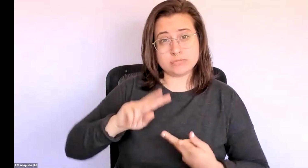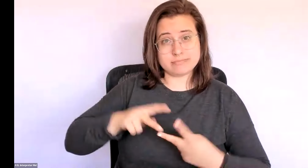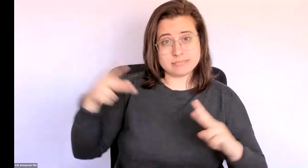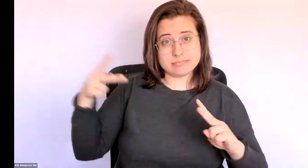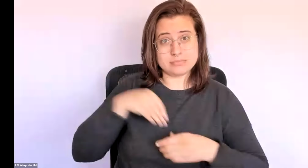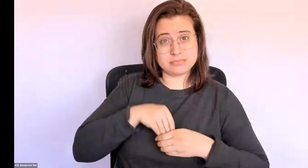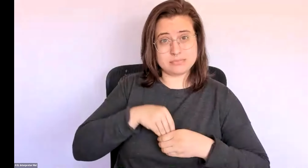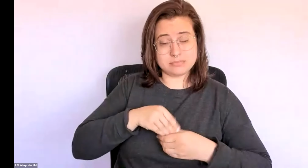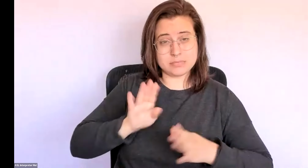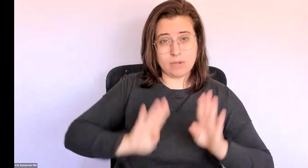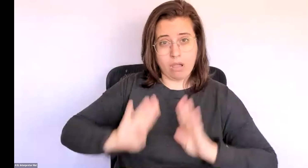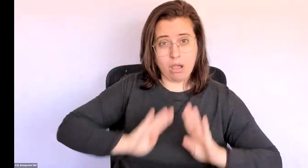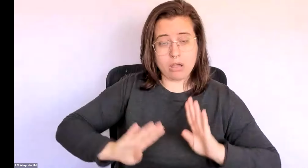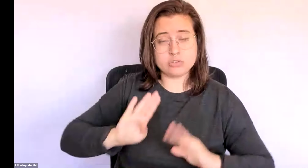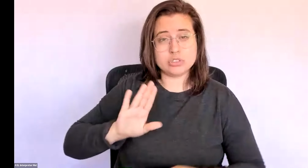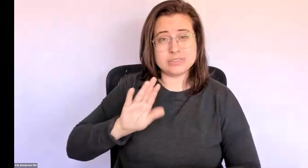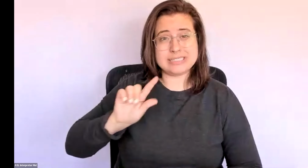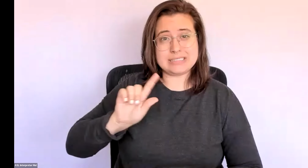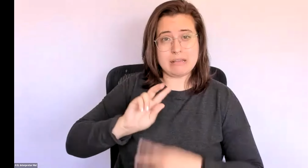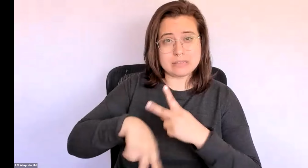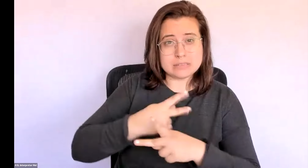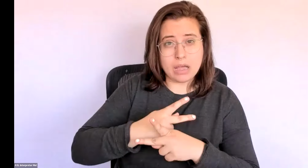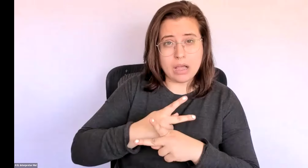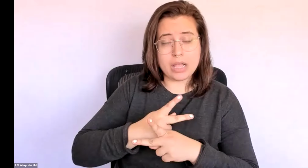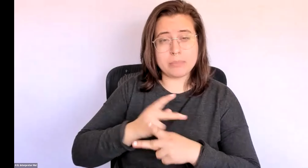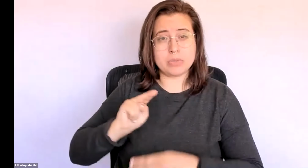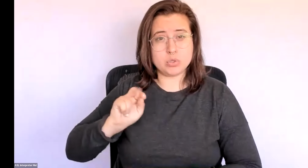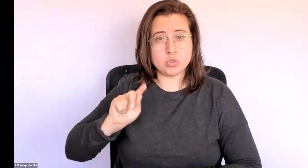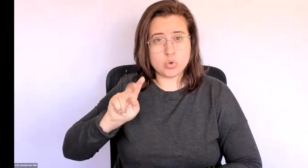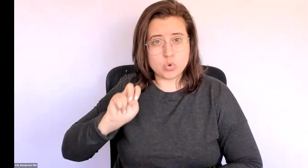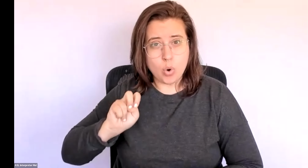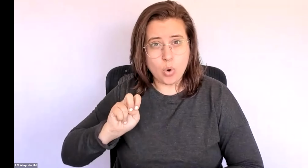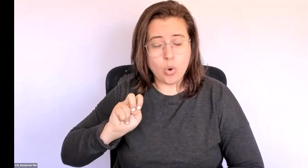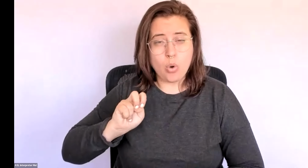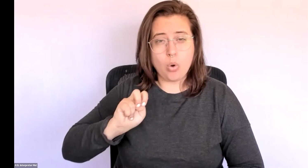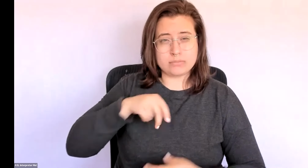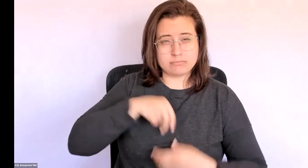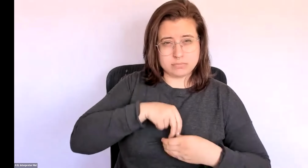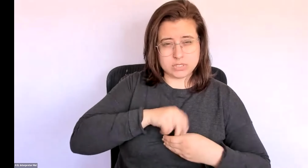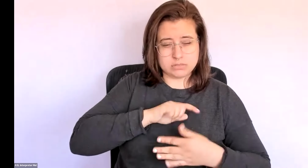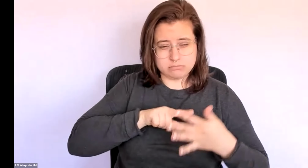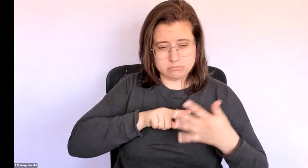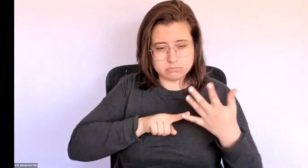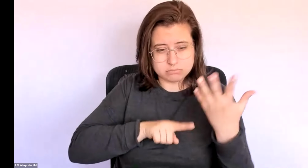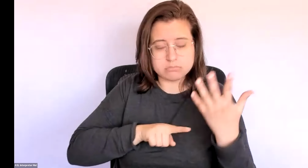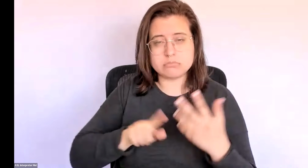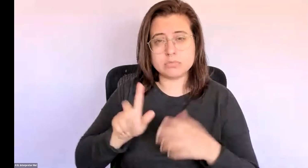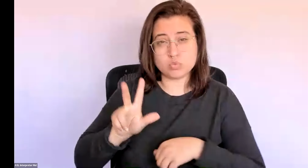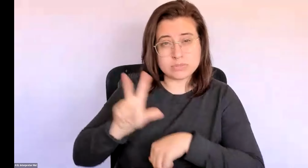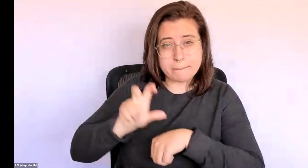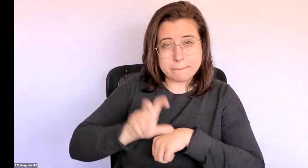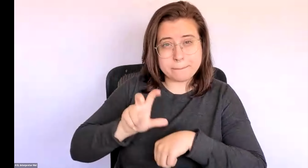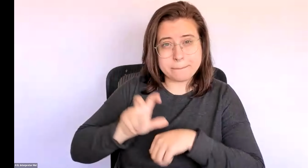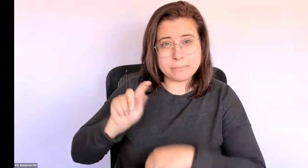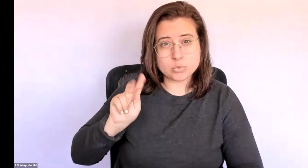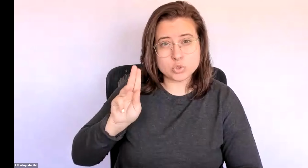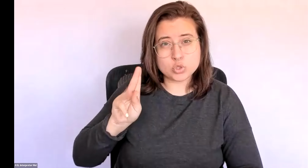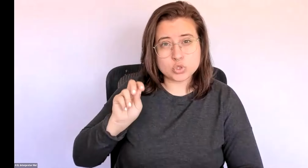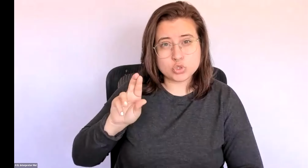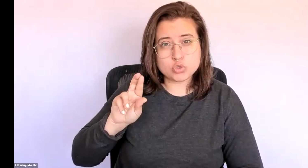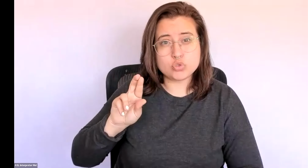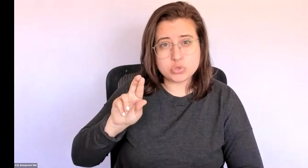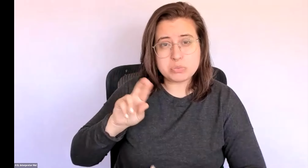tumor, the node involvement, and the receptors of the tumor, your treatment will